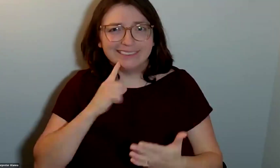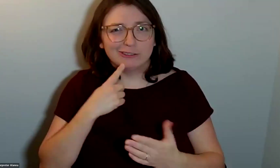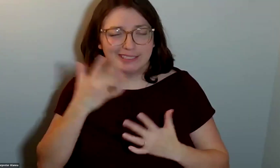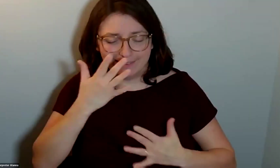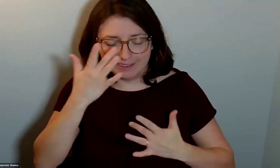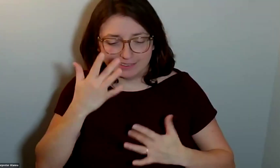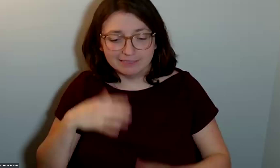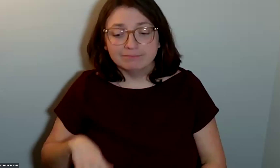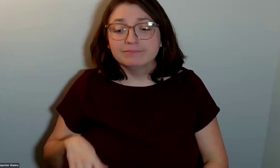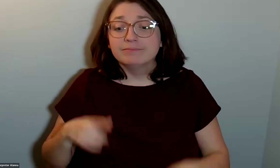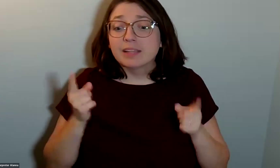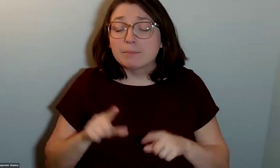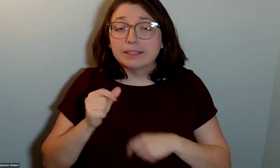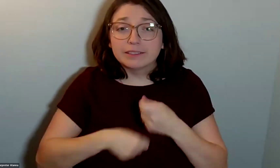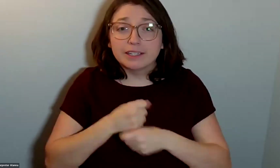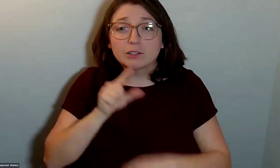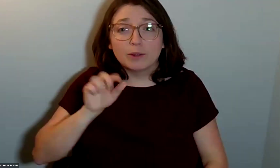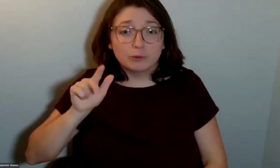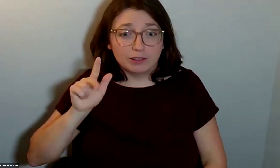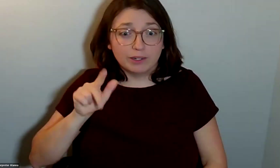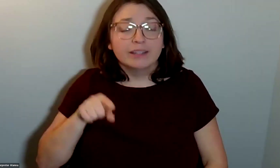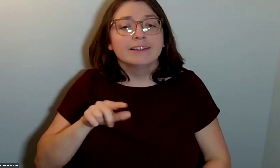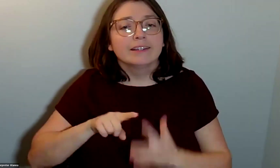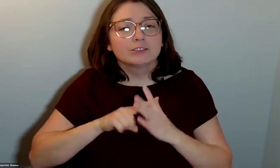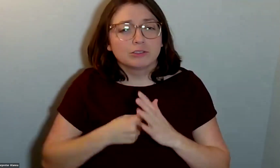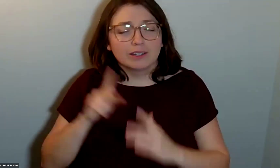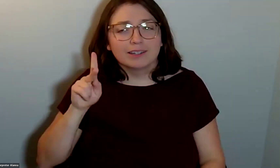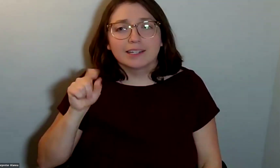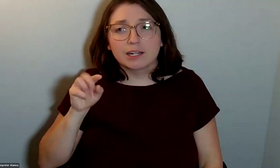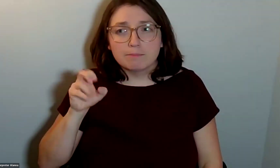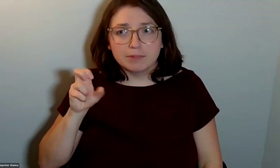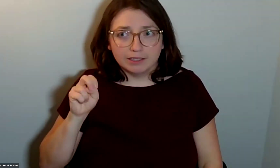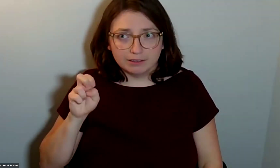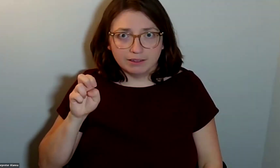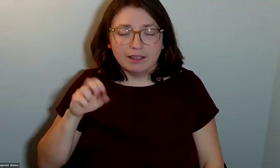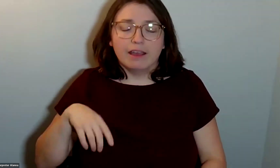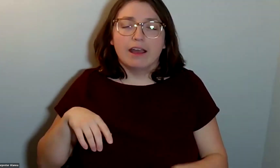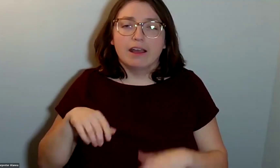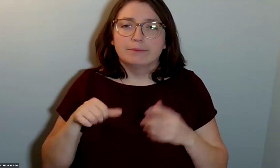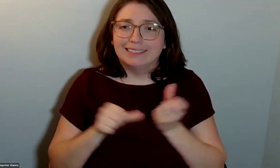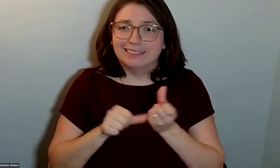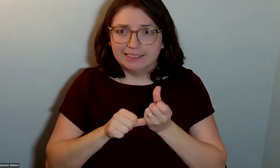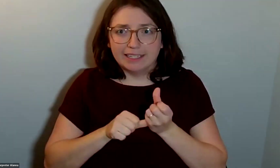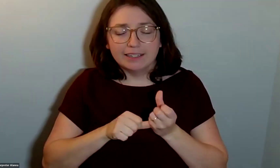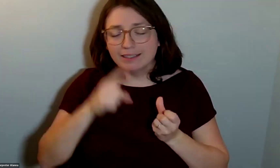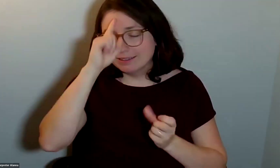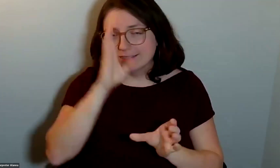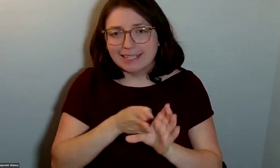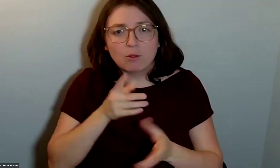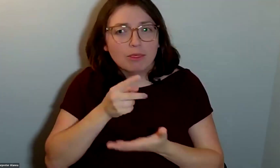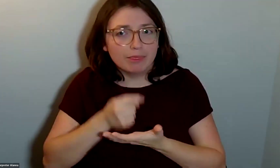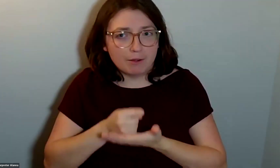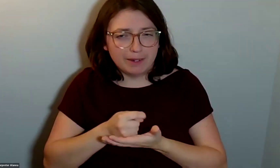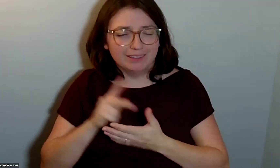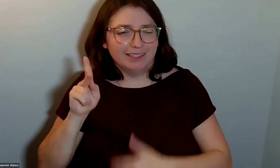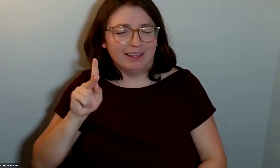Dr. Horowitz introduced ketamine-assisted psychotherapy, which is also known as KAP, to URMC for people living with